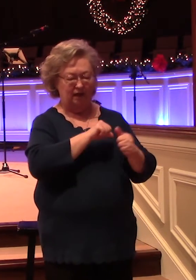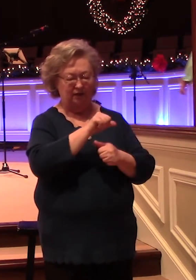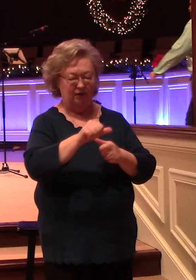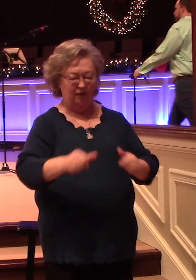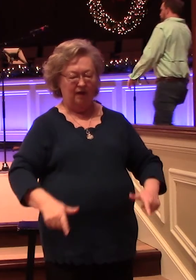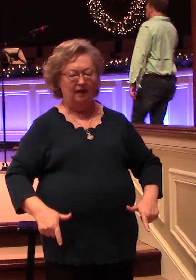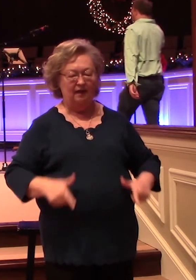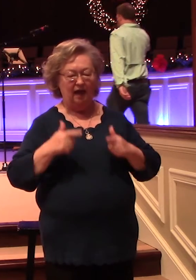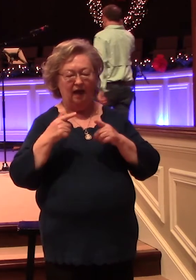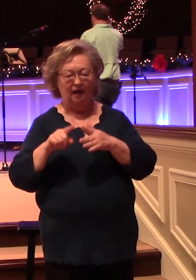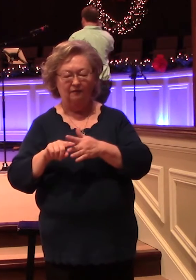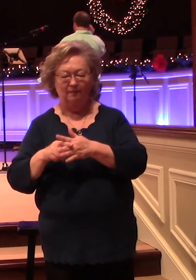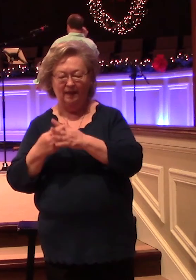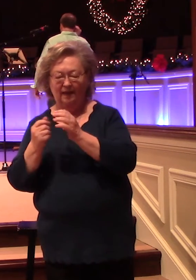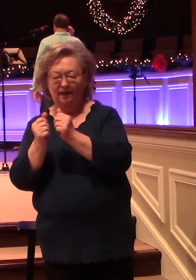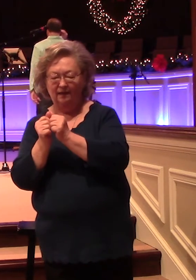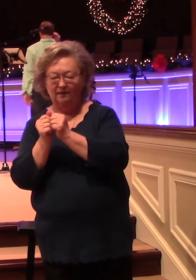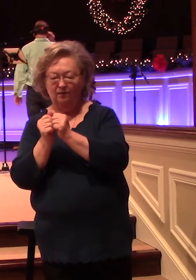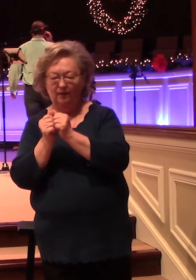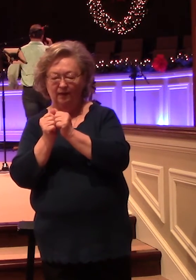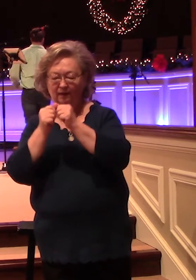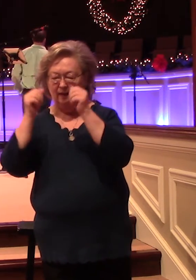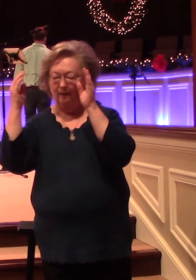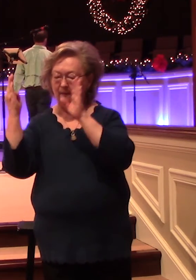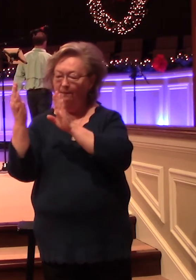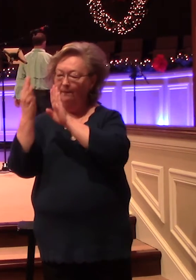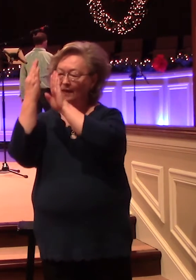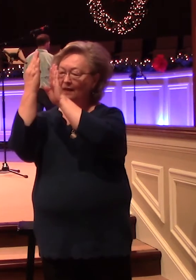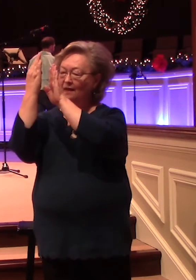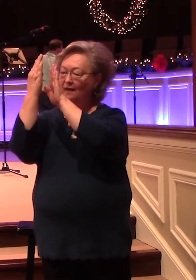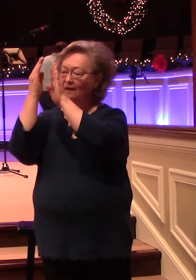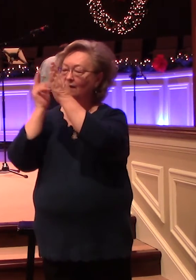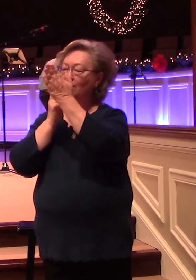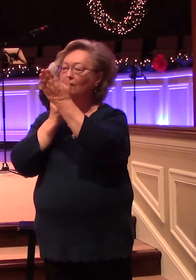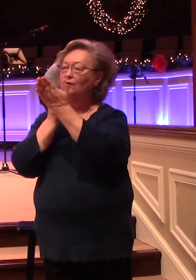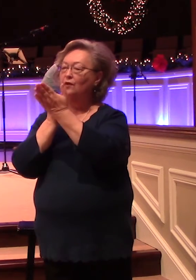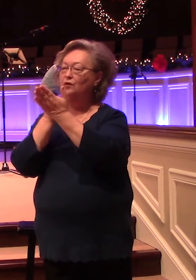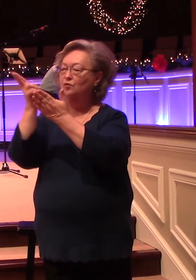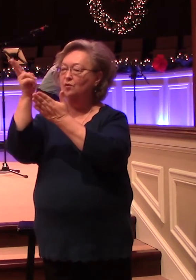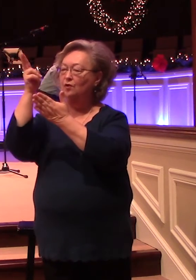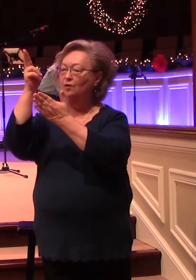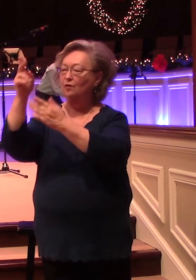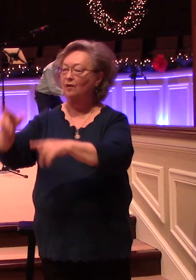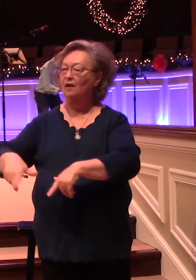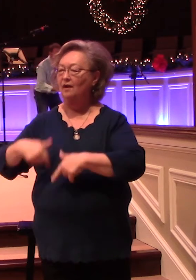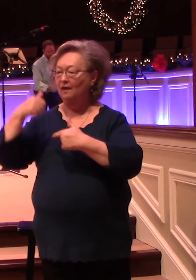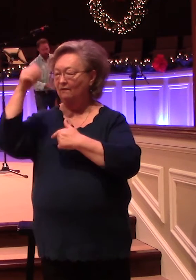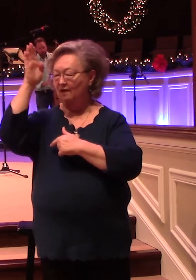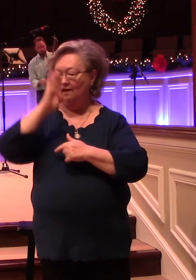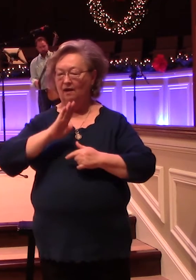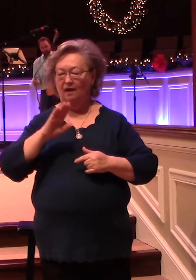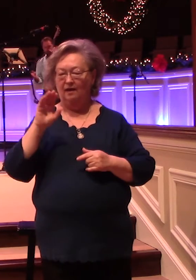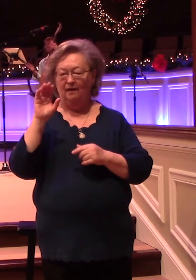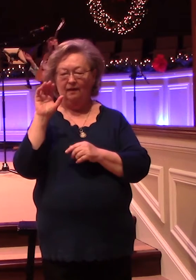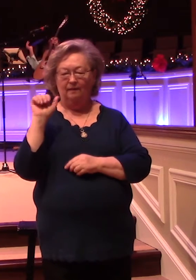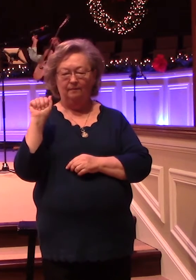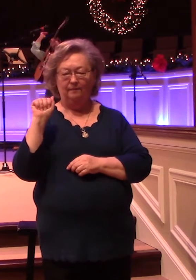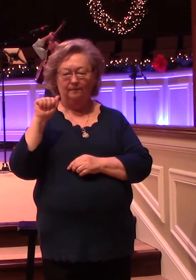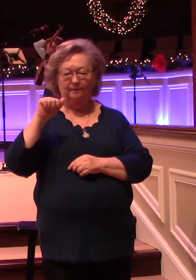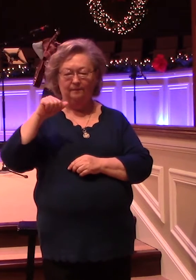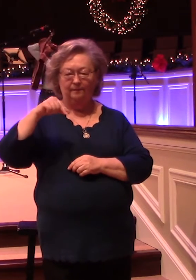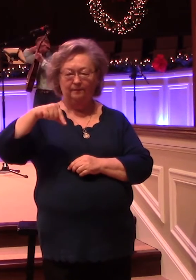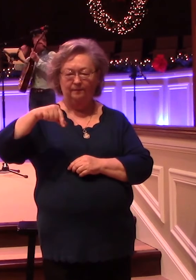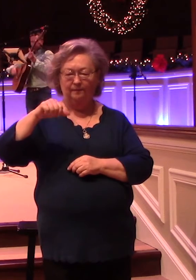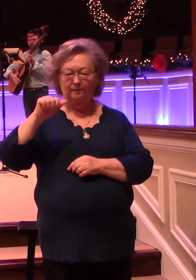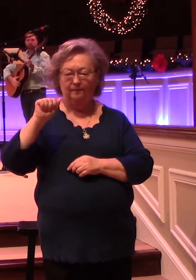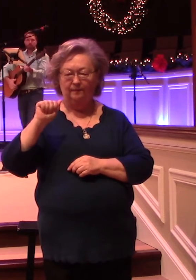with an encounter with the one true and living God. When we say agape, we don't have some idea of God as